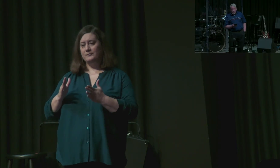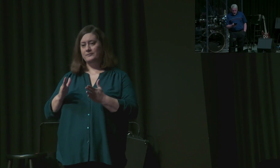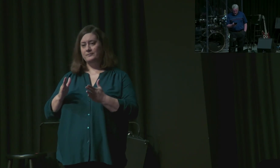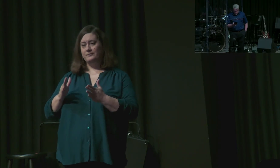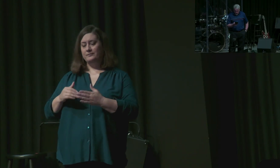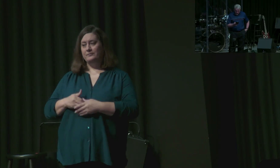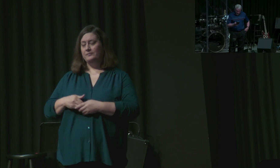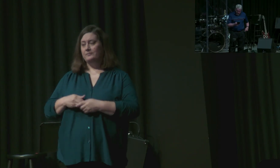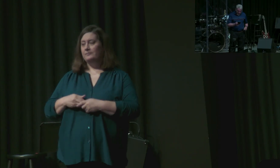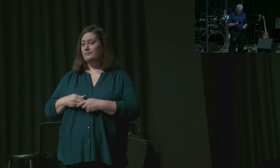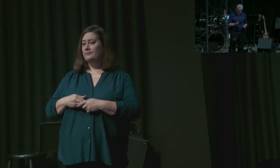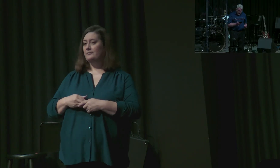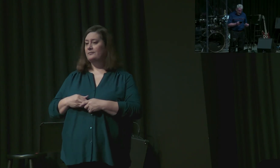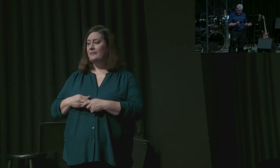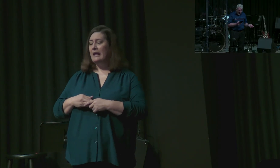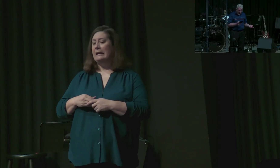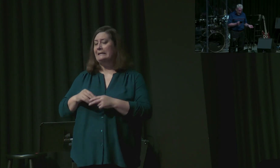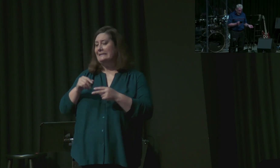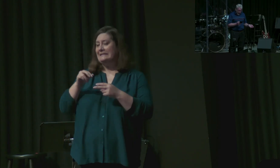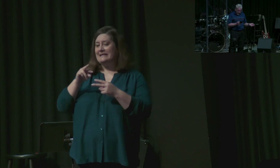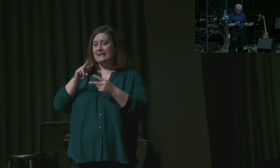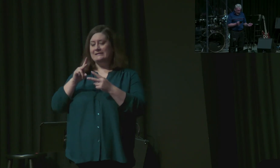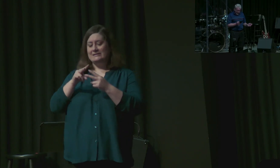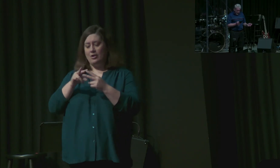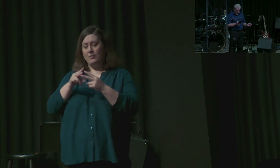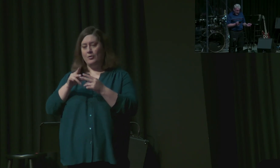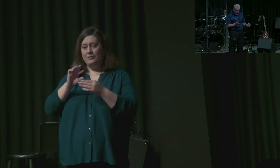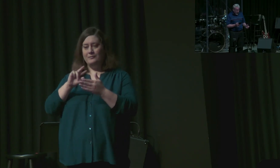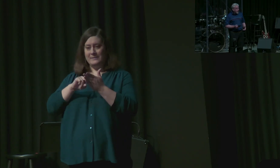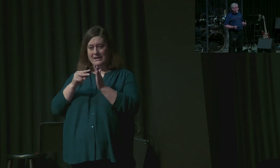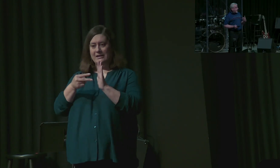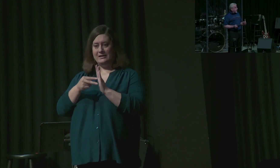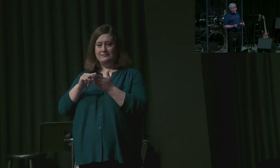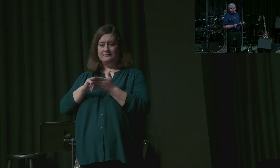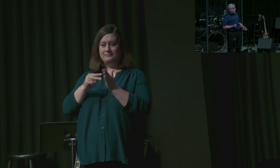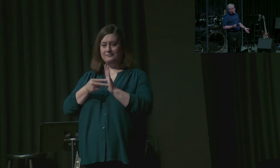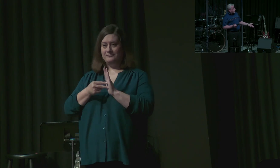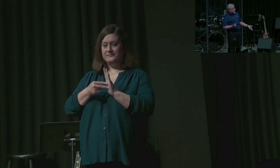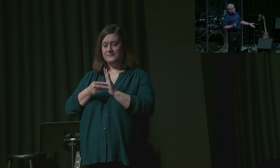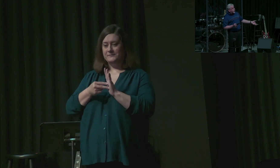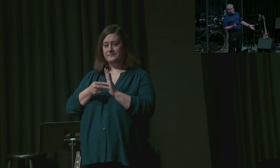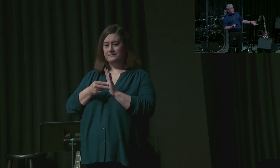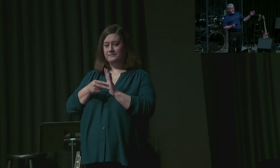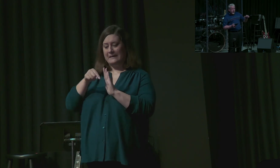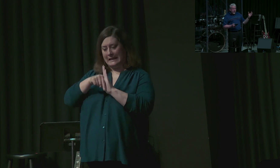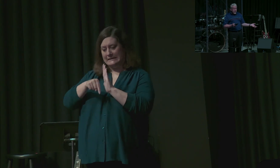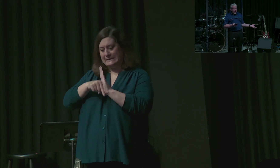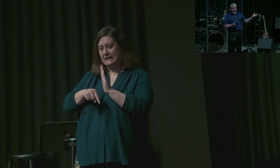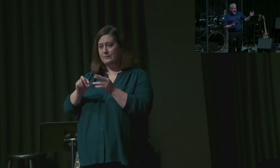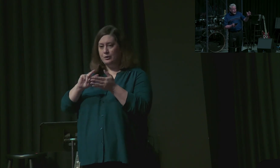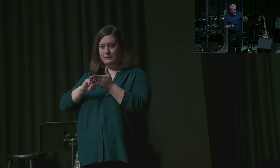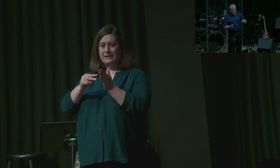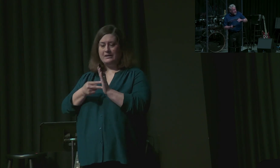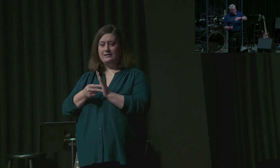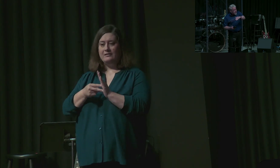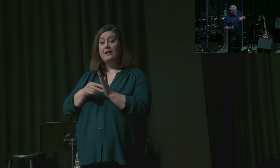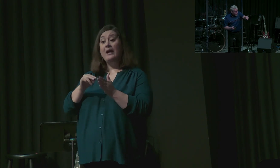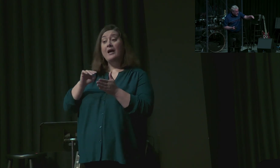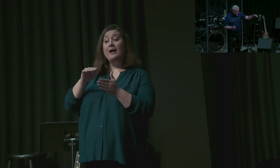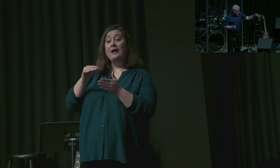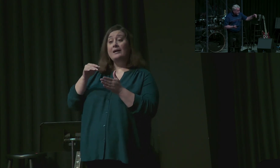is a wonderful double meaning. He uses a word that at one level means that God has delivered him from or out of